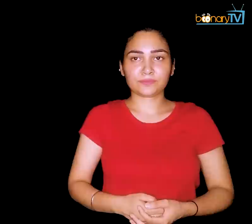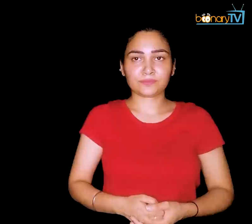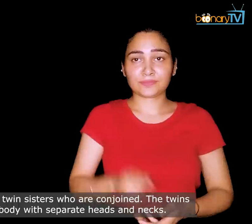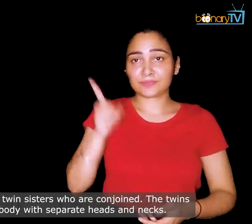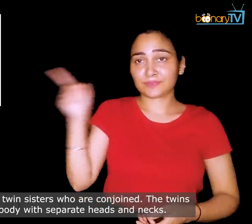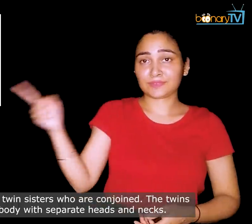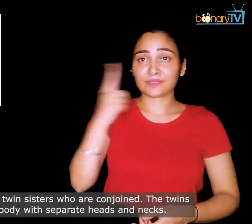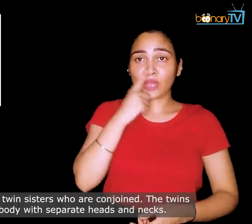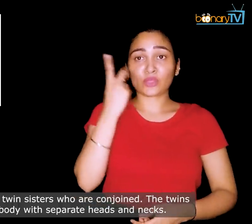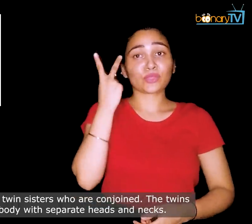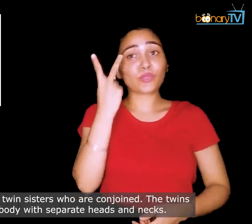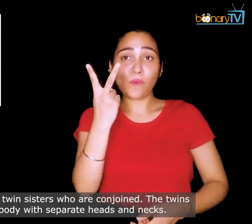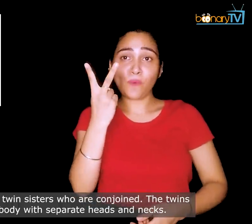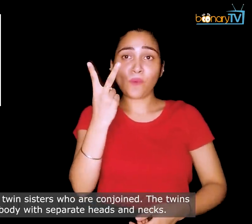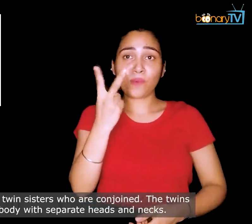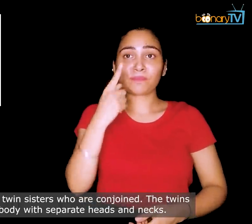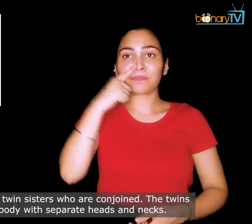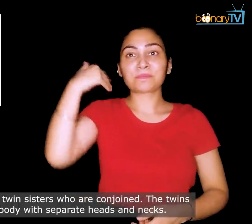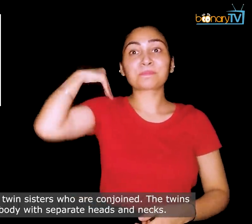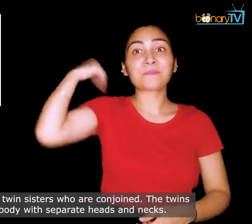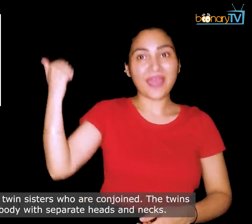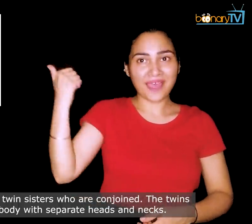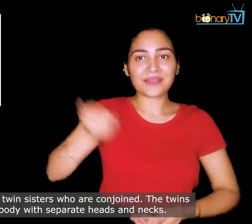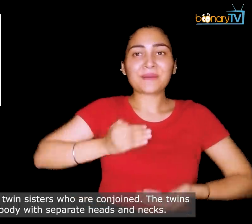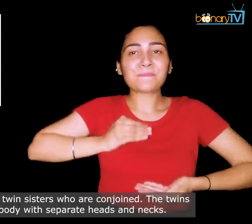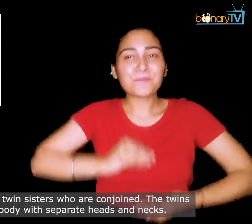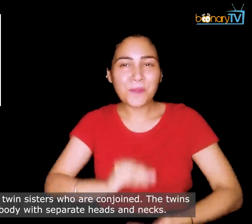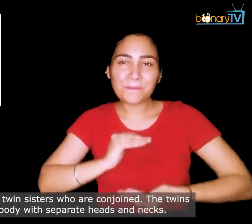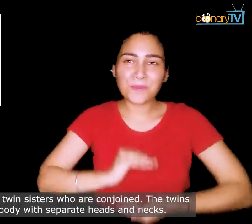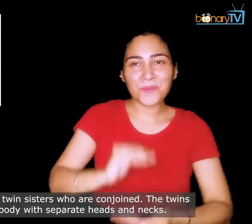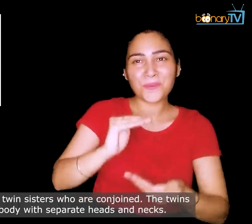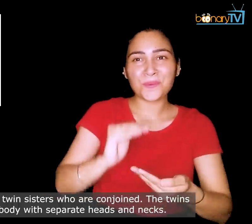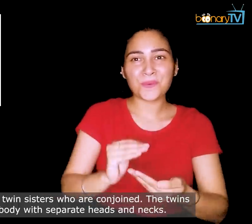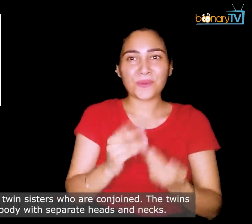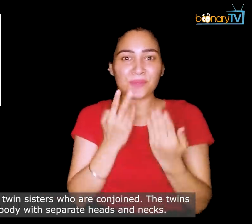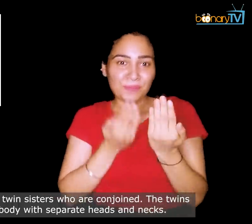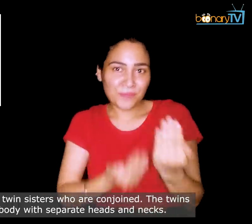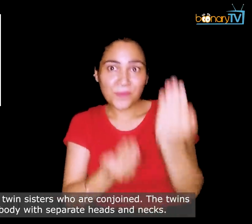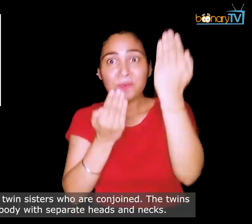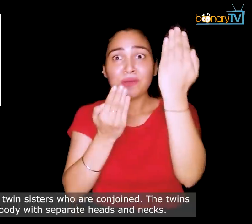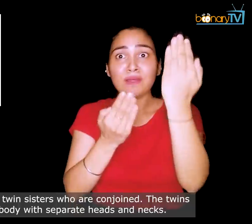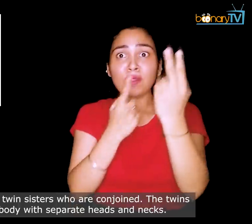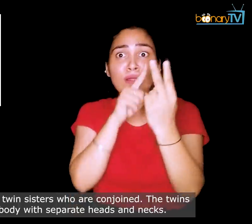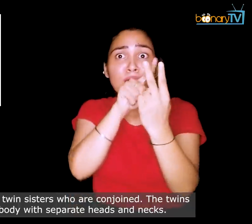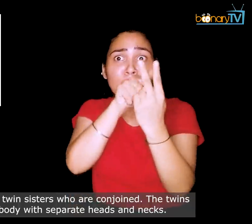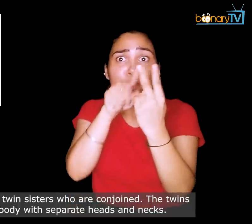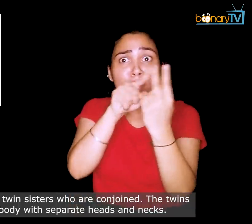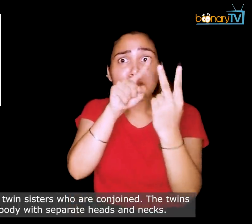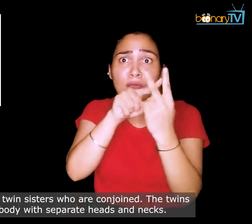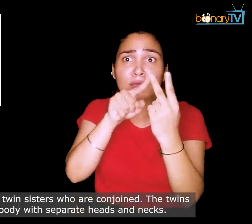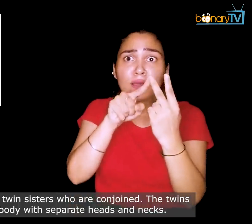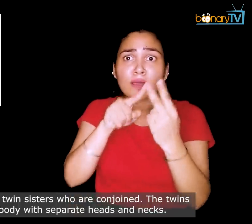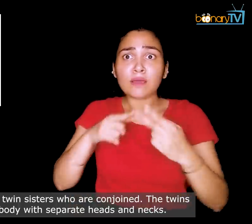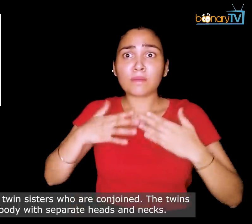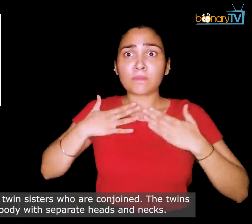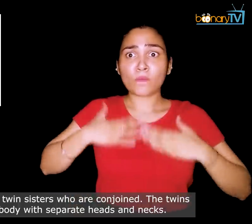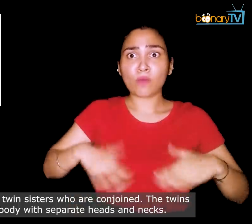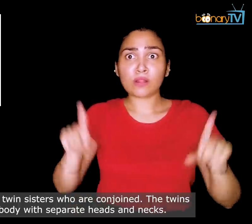These two girls are twin sisters who are conjoined. The twins have a single